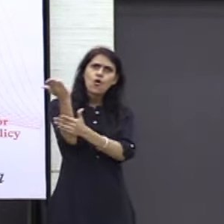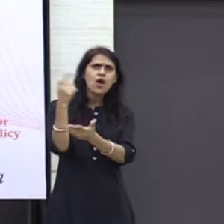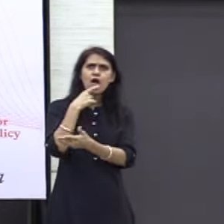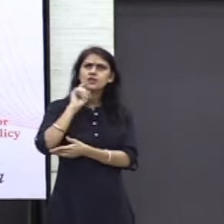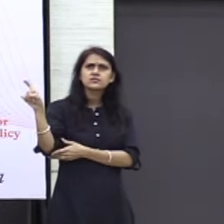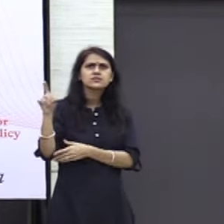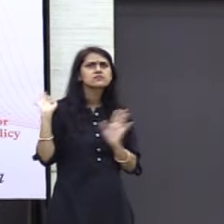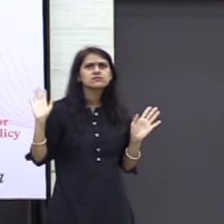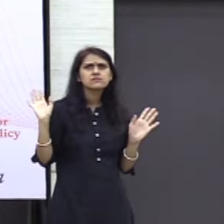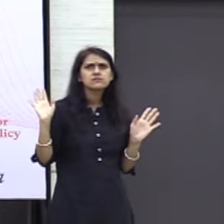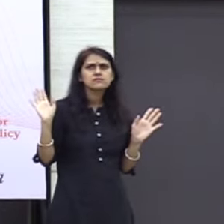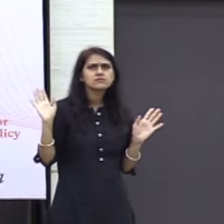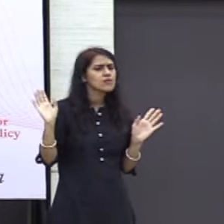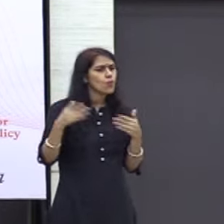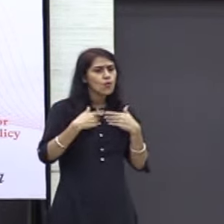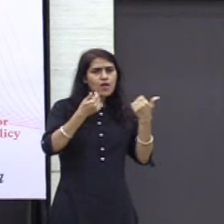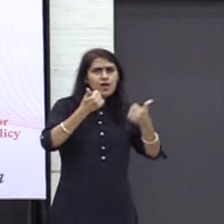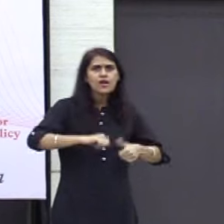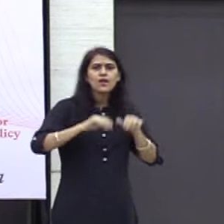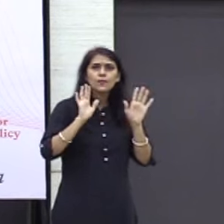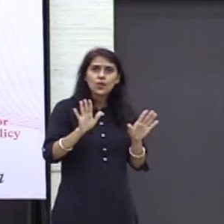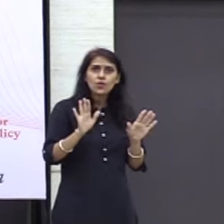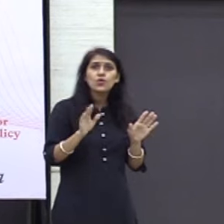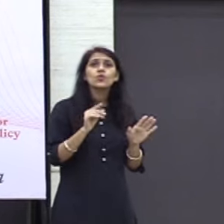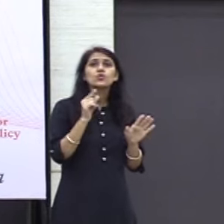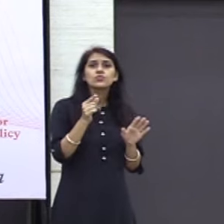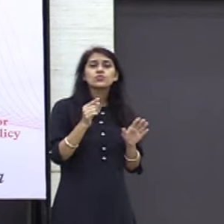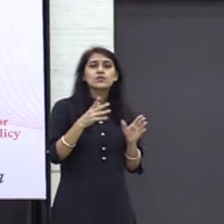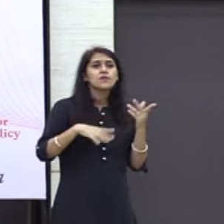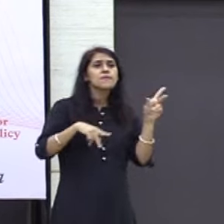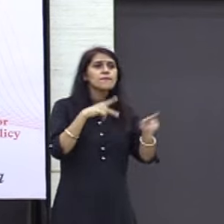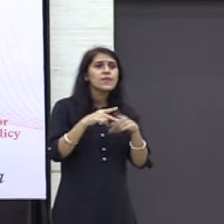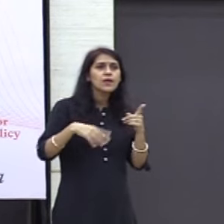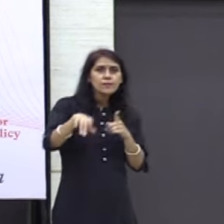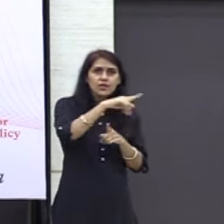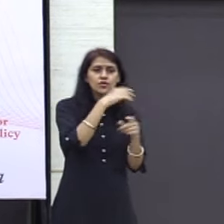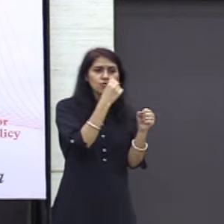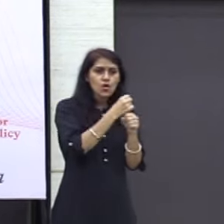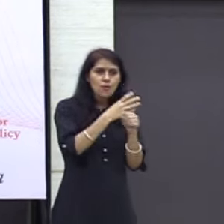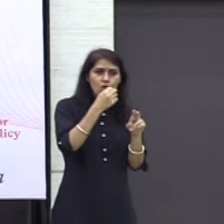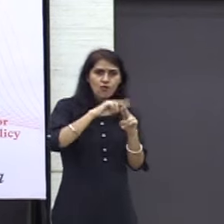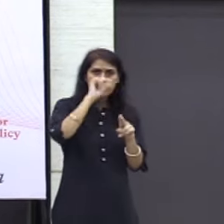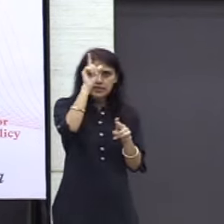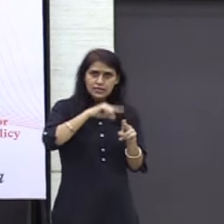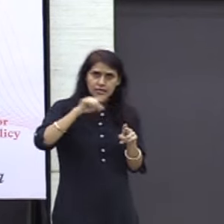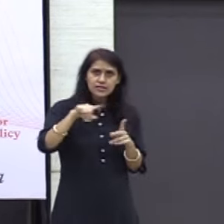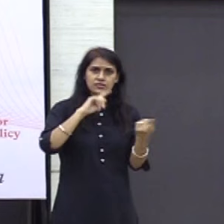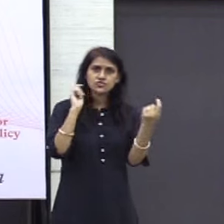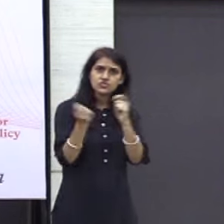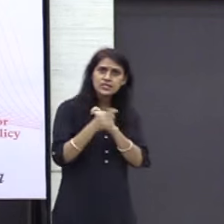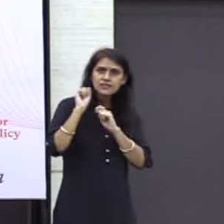And we can't persuade the enlightened people sitting in the government of India to change